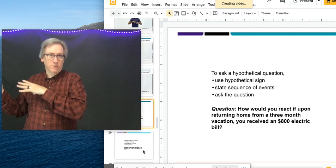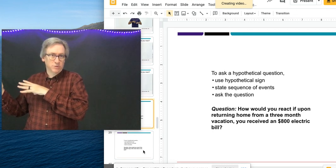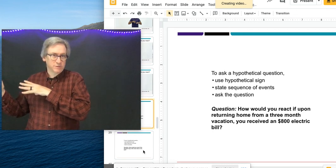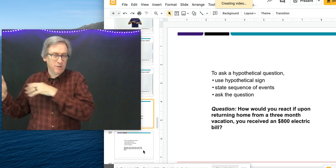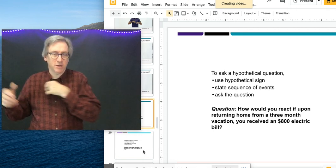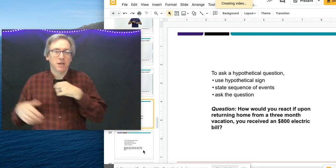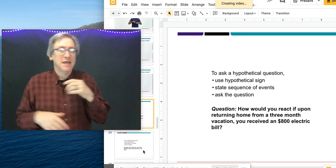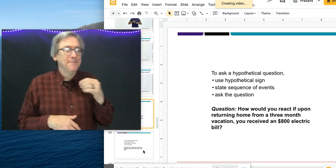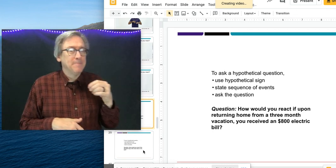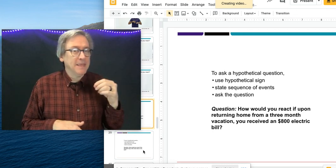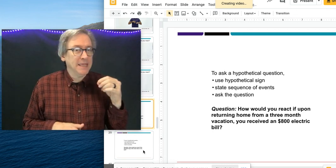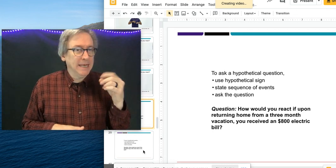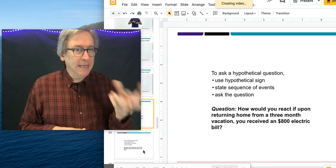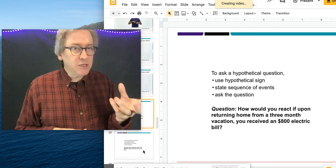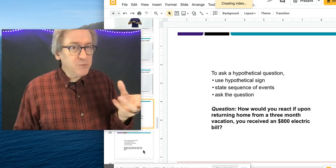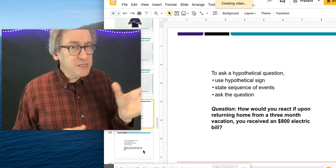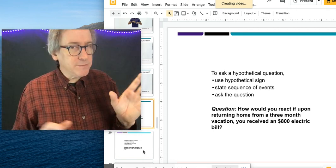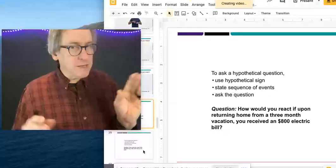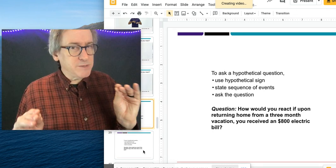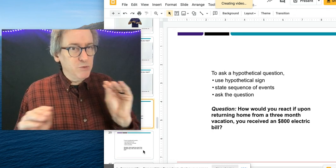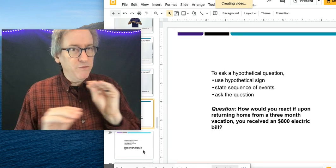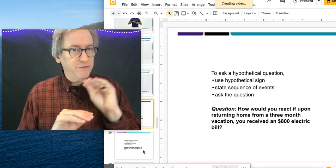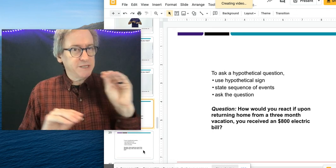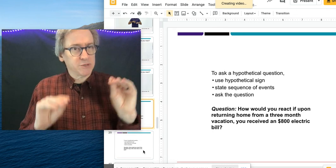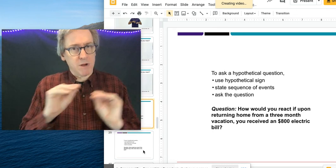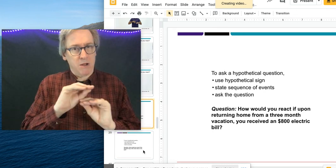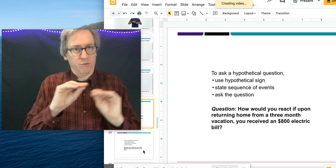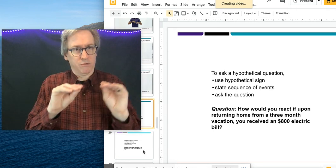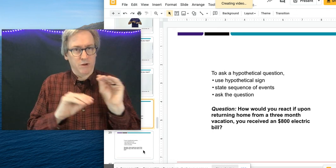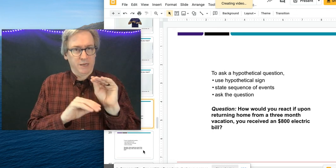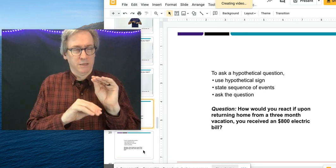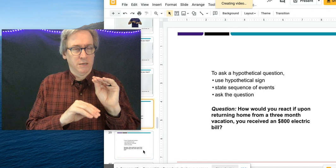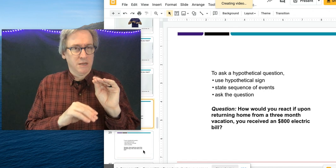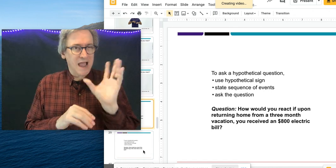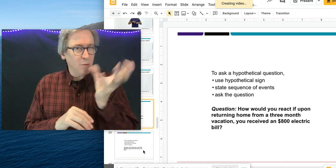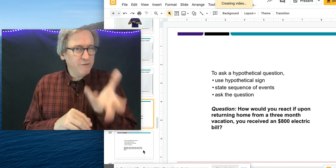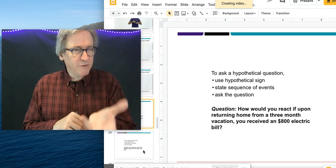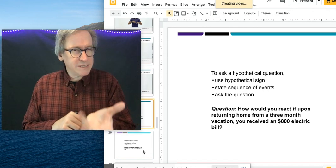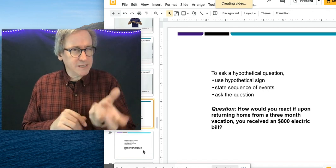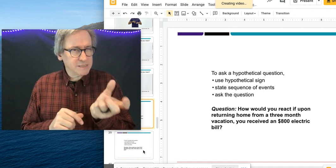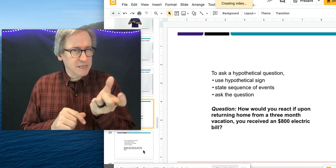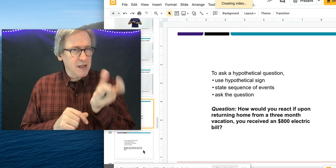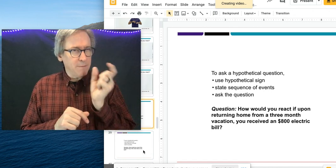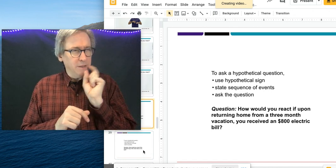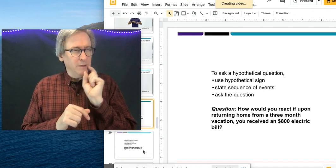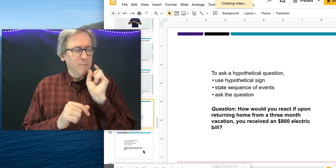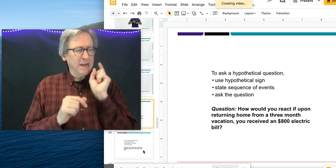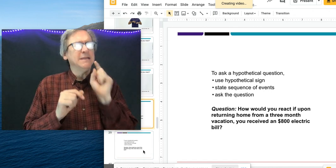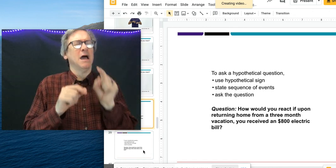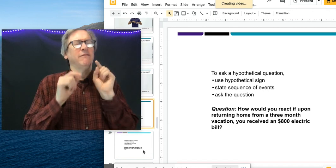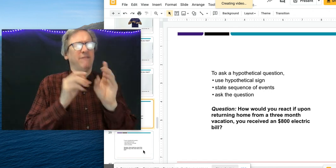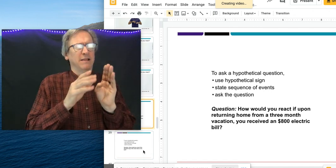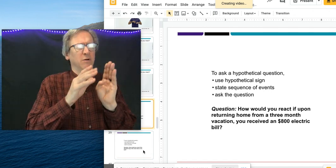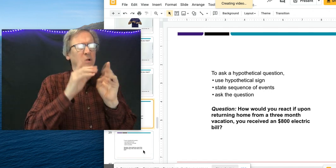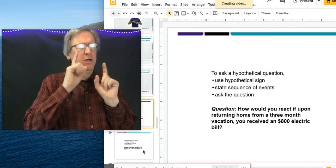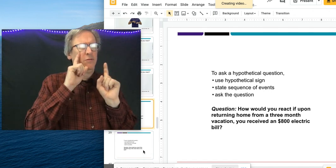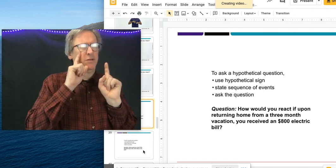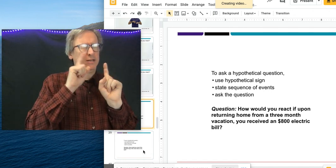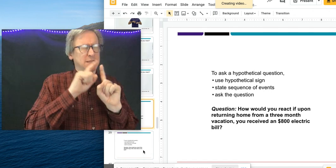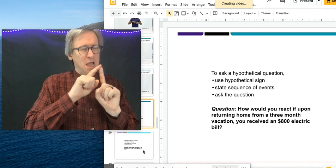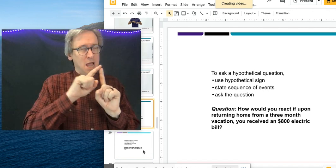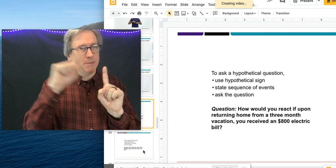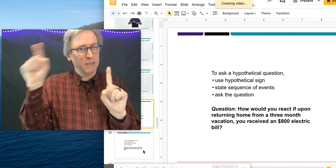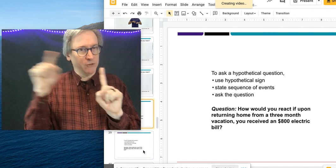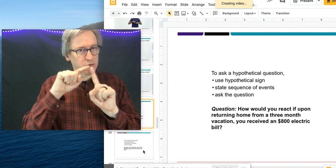then how would you respond? In English, we sometimes move things around, right? How we phrase things might not follow